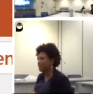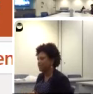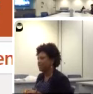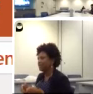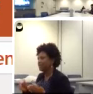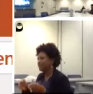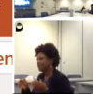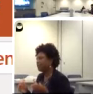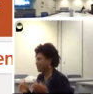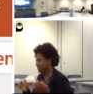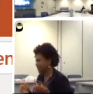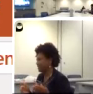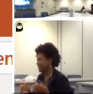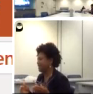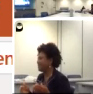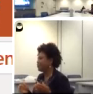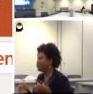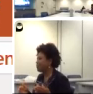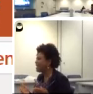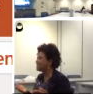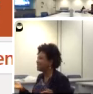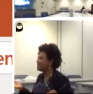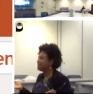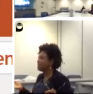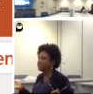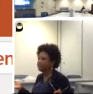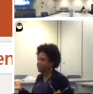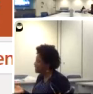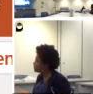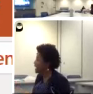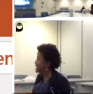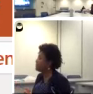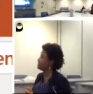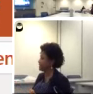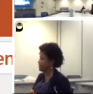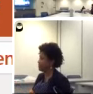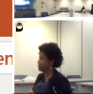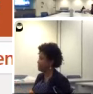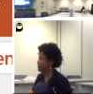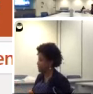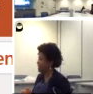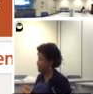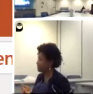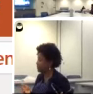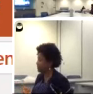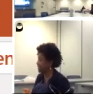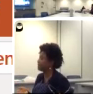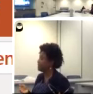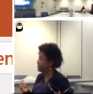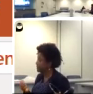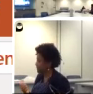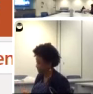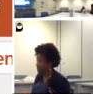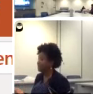also supports the person with maybe making sure alarm is set up. You know, the direct support